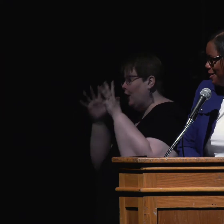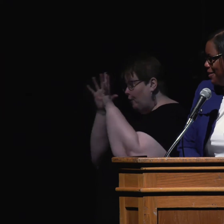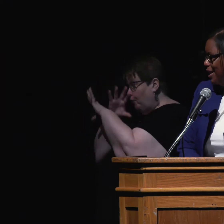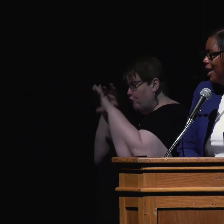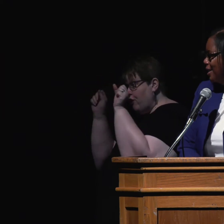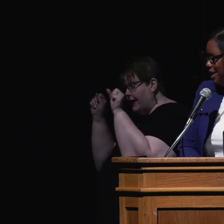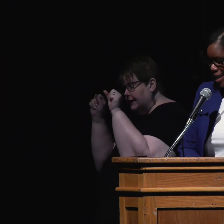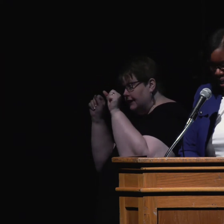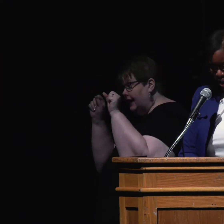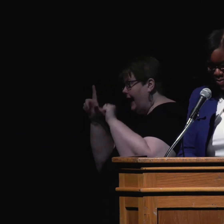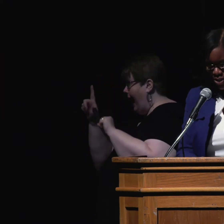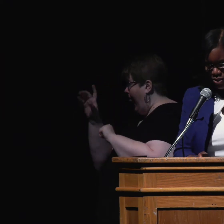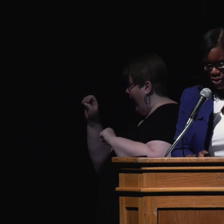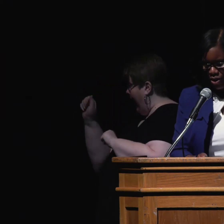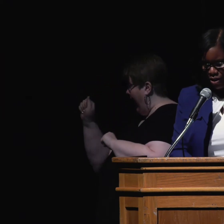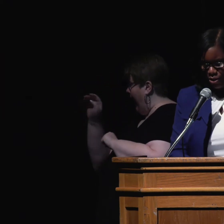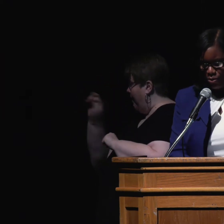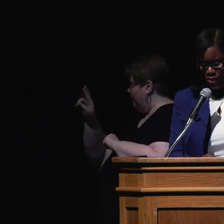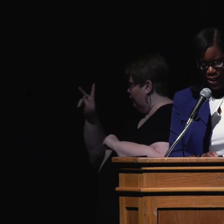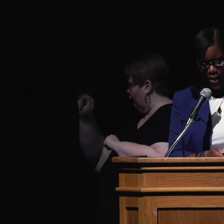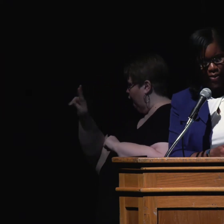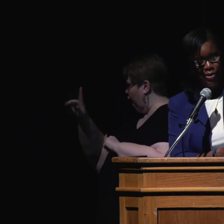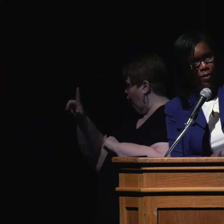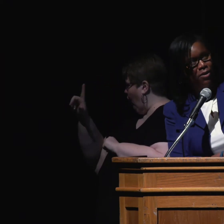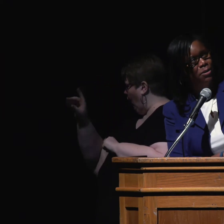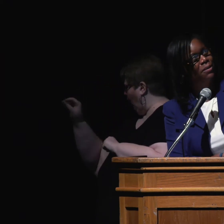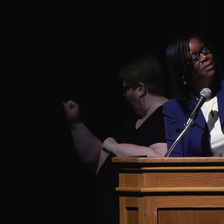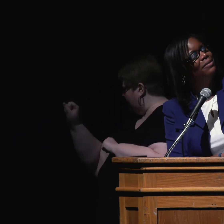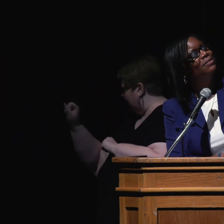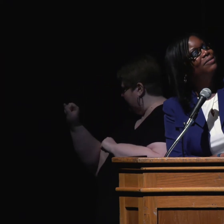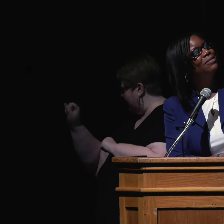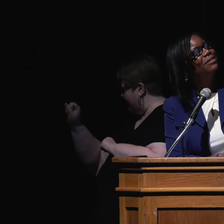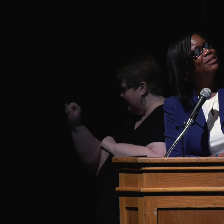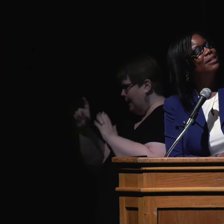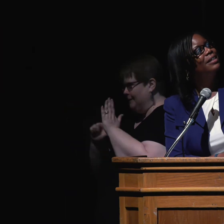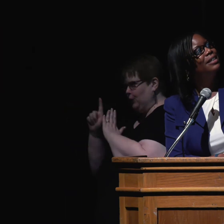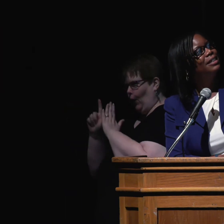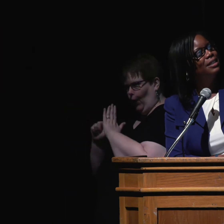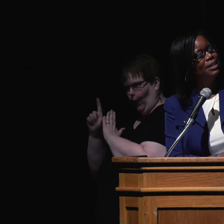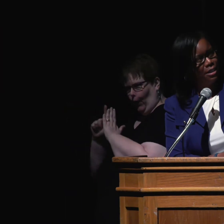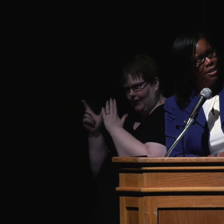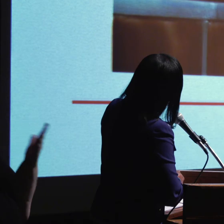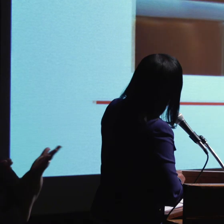president of the LEA, Mr. Carlos, here to welcome you.